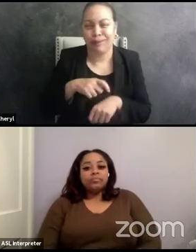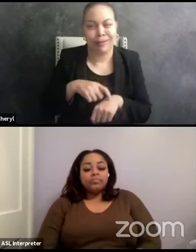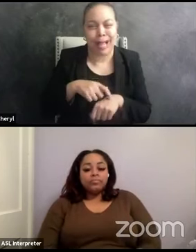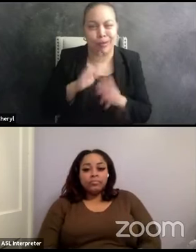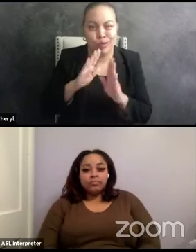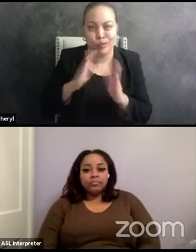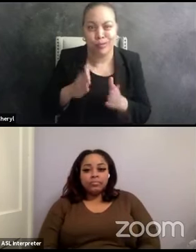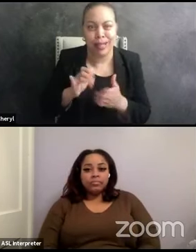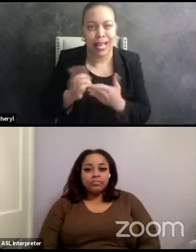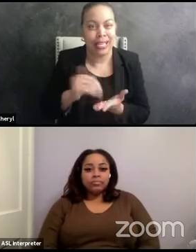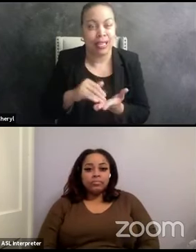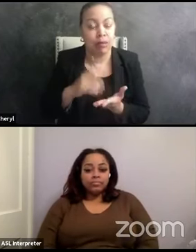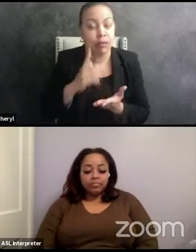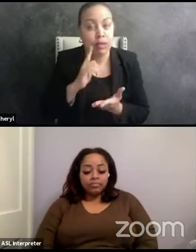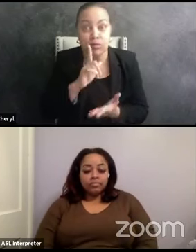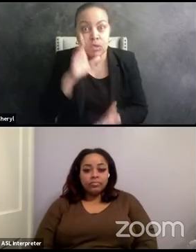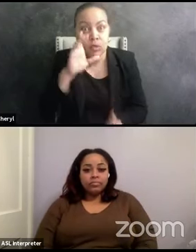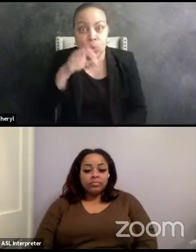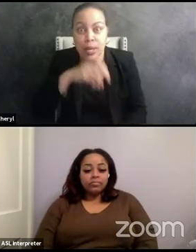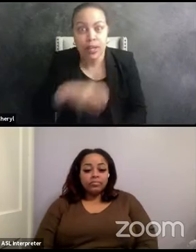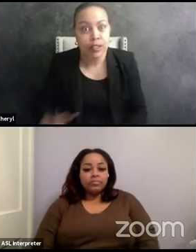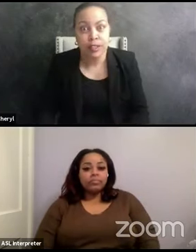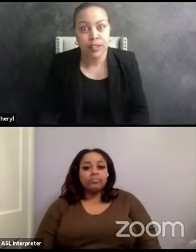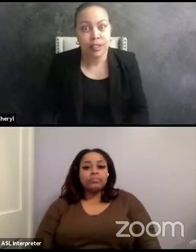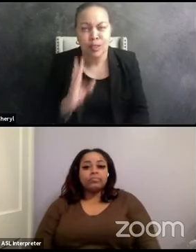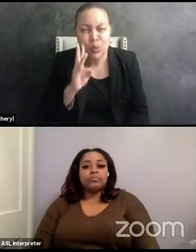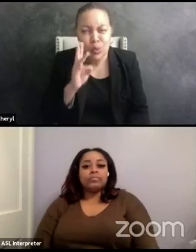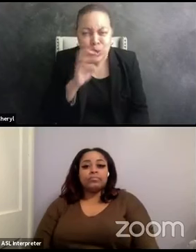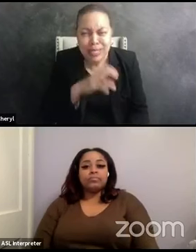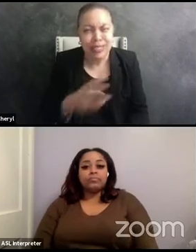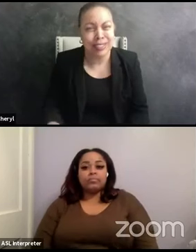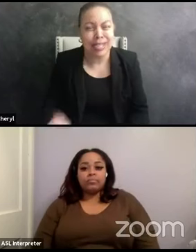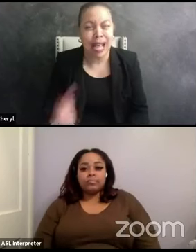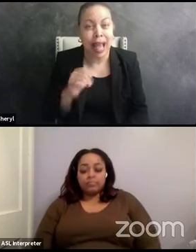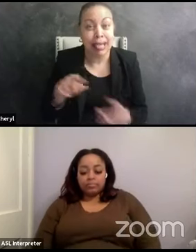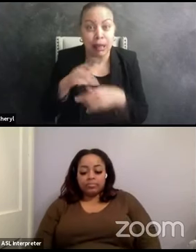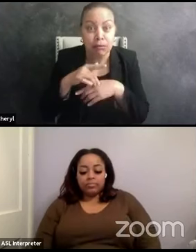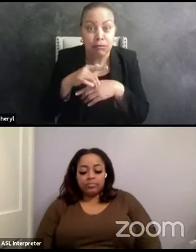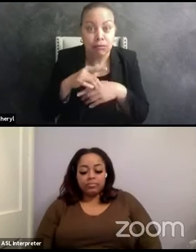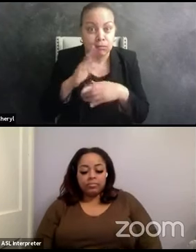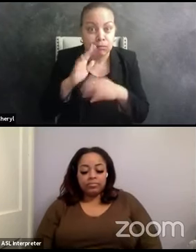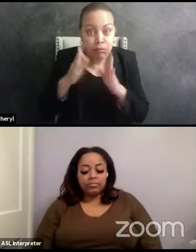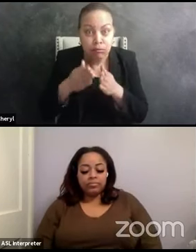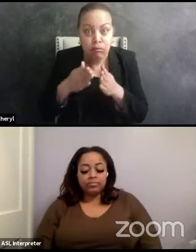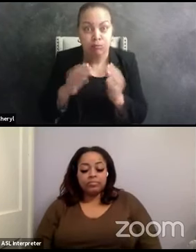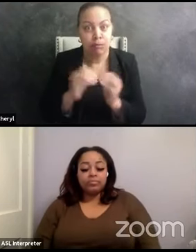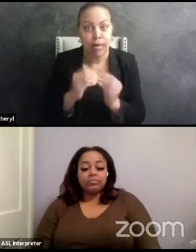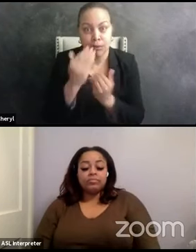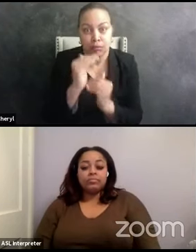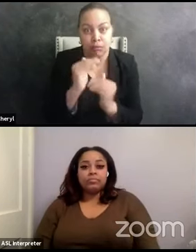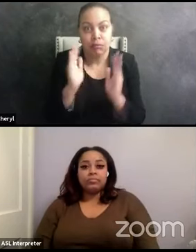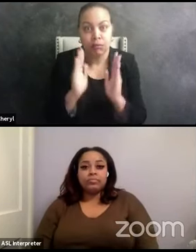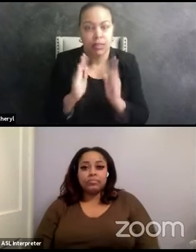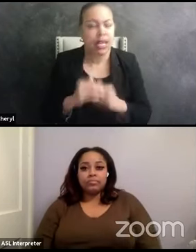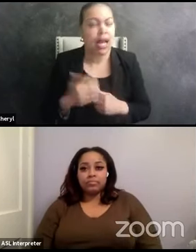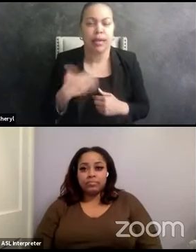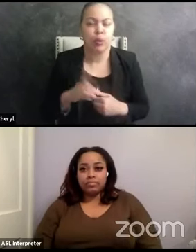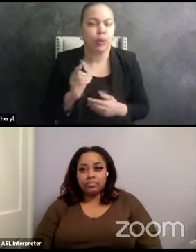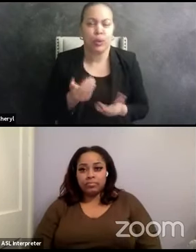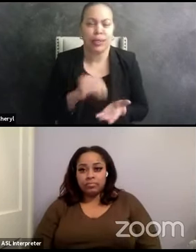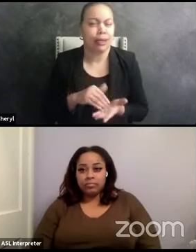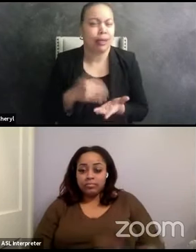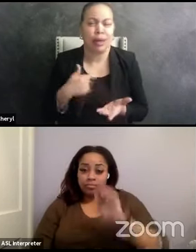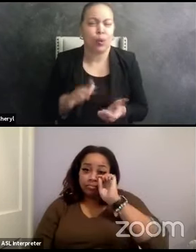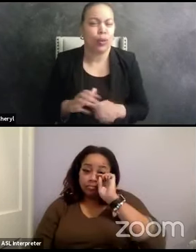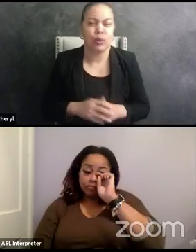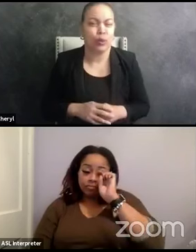it's so bizarre, so weird, like, and so obsessive. And, I didn't want to do that again. It wasn't